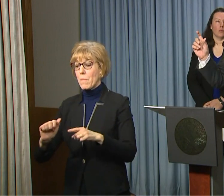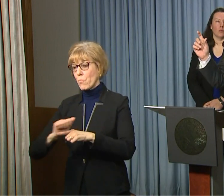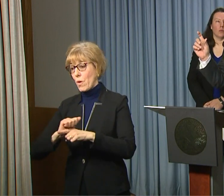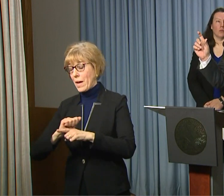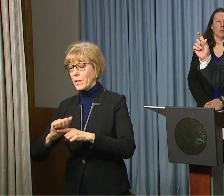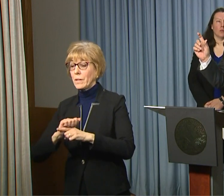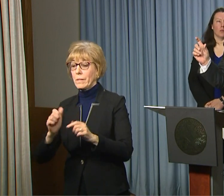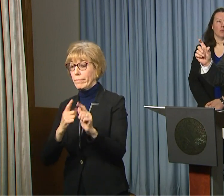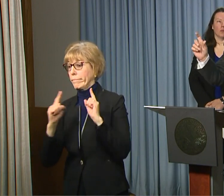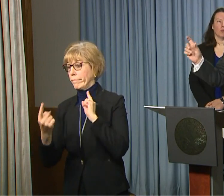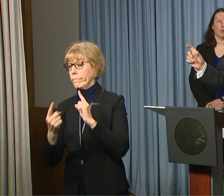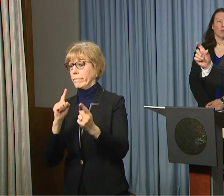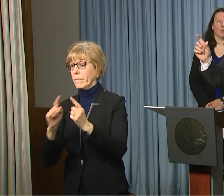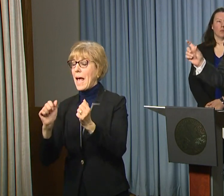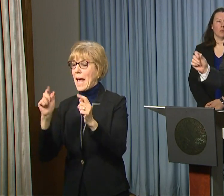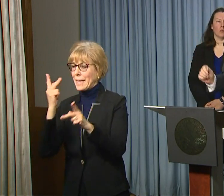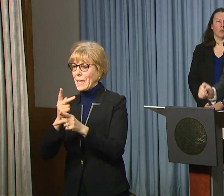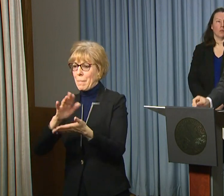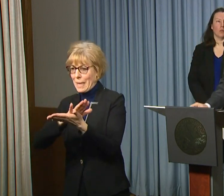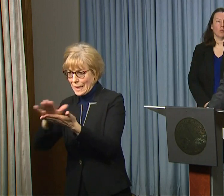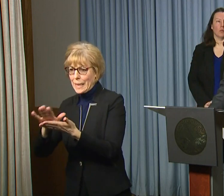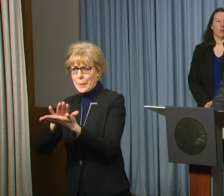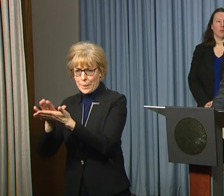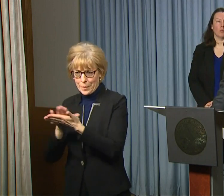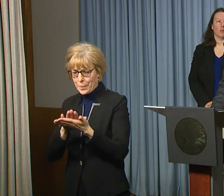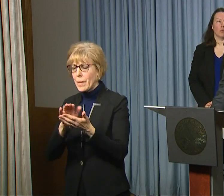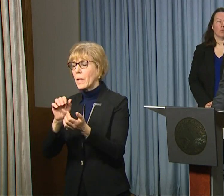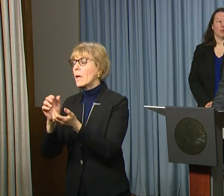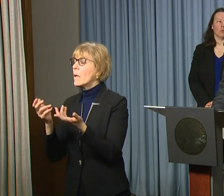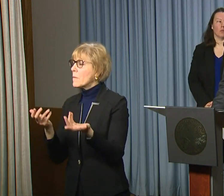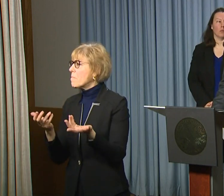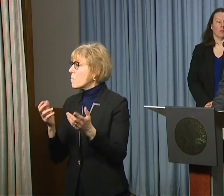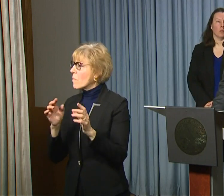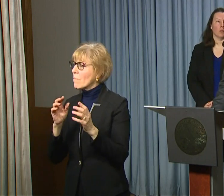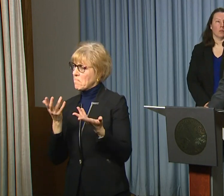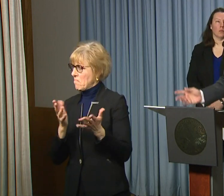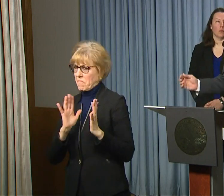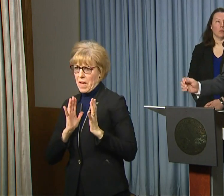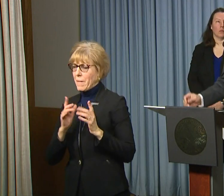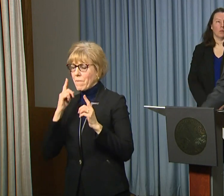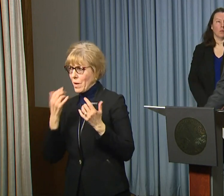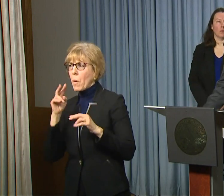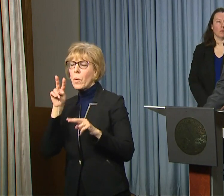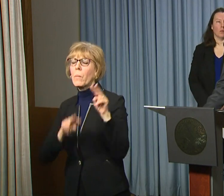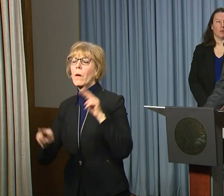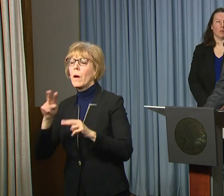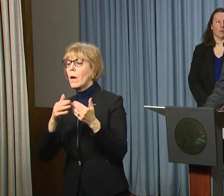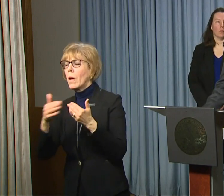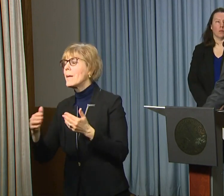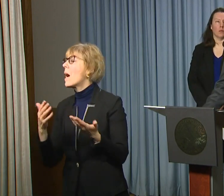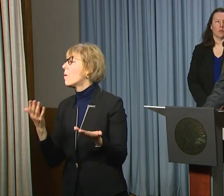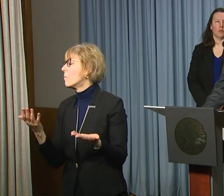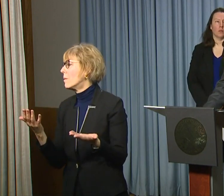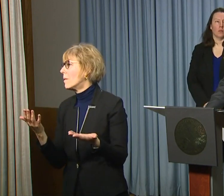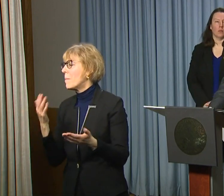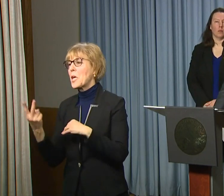sanitation, we'll continue to evaluate that as time goes on. Now, having said that, 2 days from now, that could